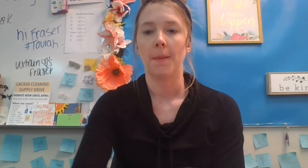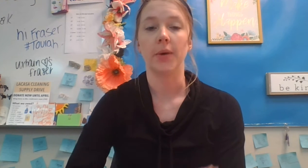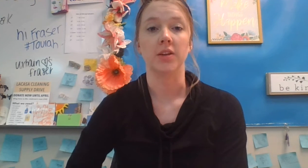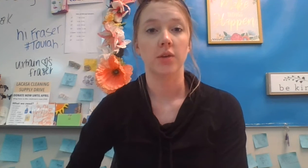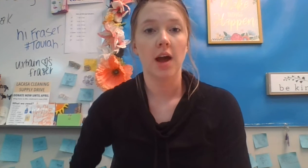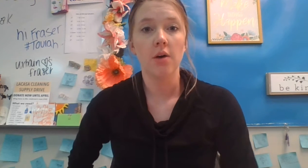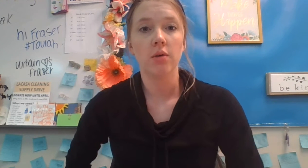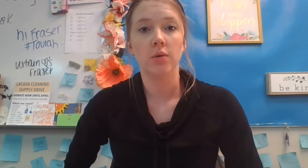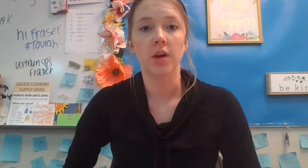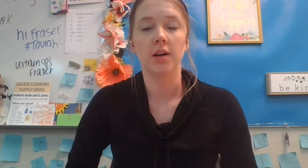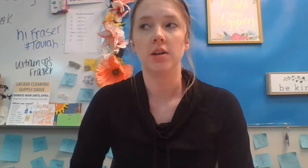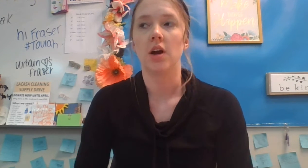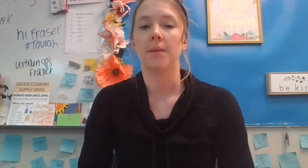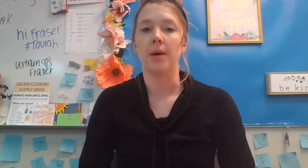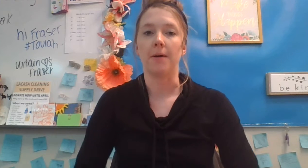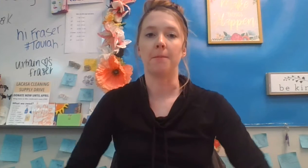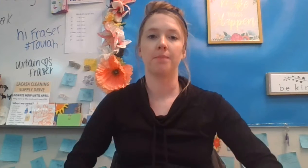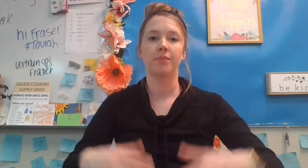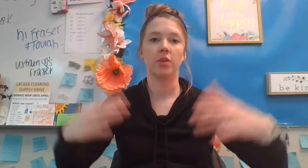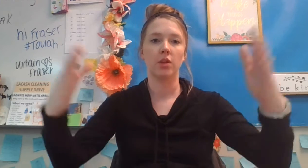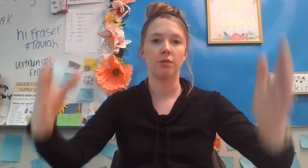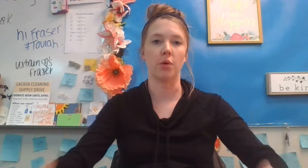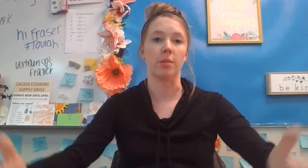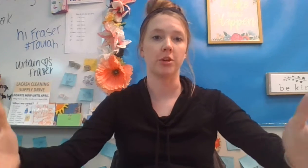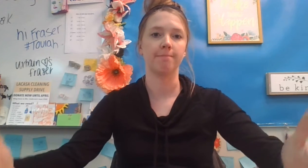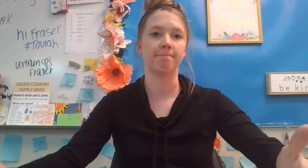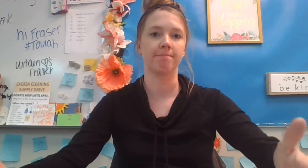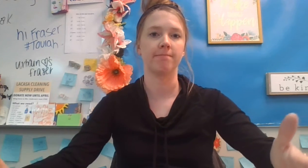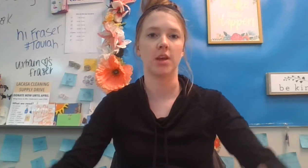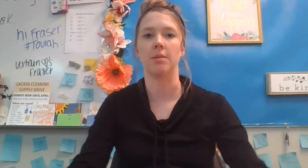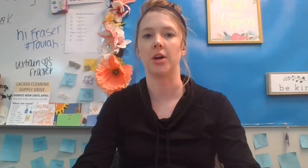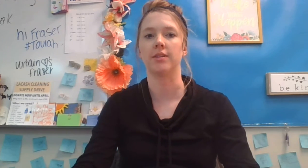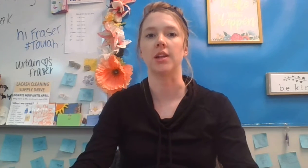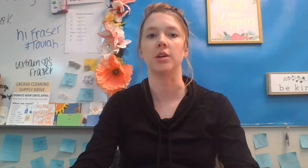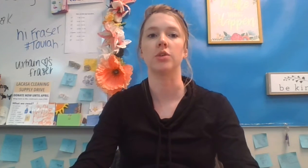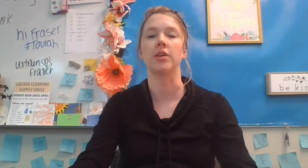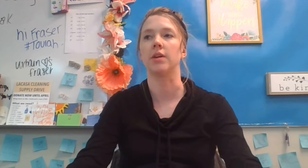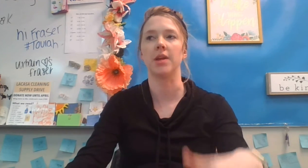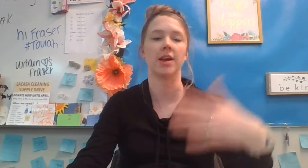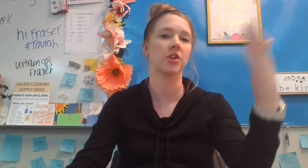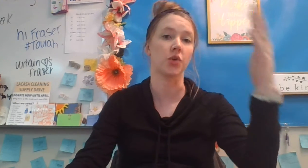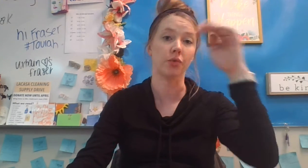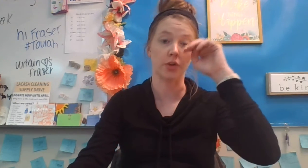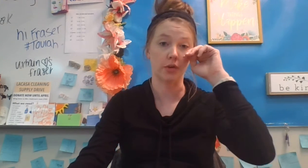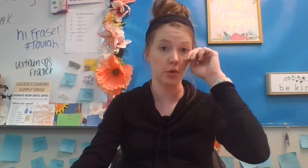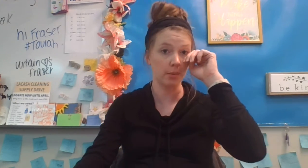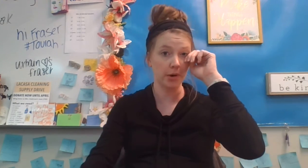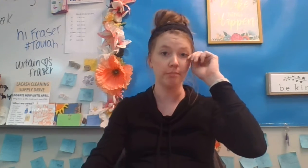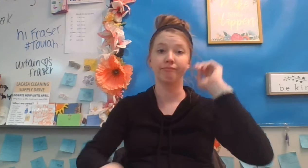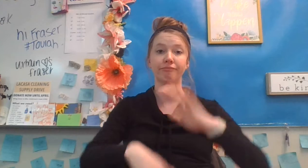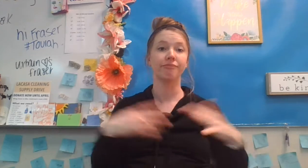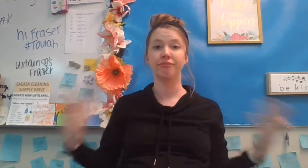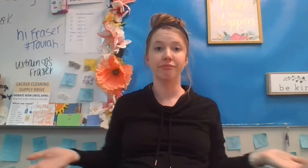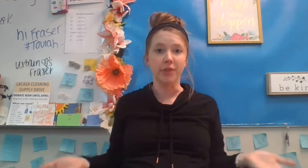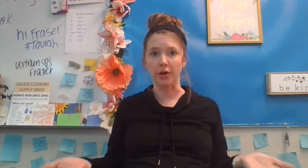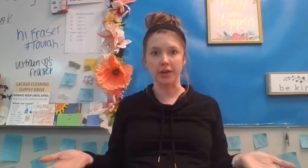Okay, so now we are going to talk about phone numbers in American Sign Language. If somebody asks you for their phone number, how are you going